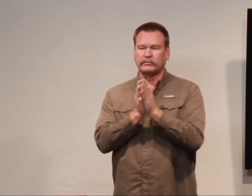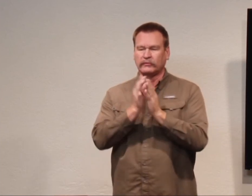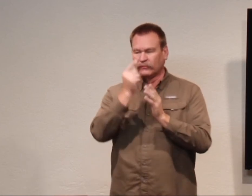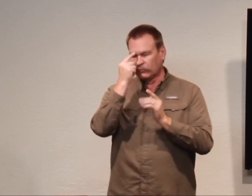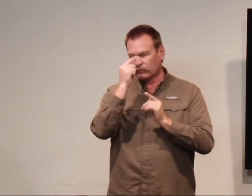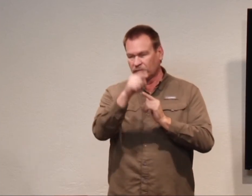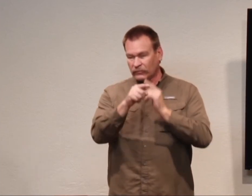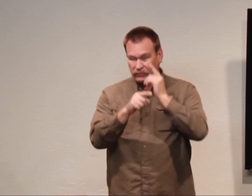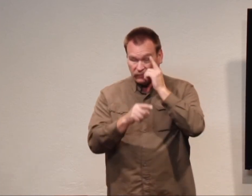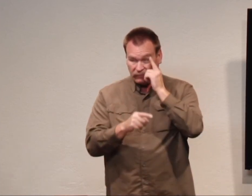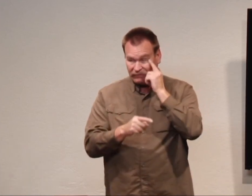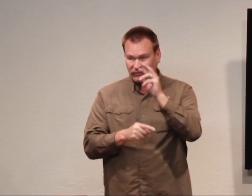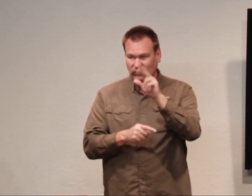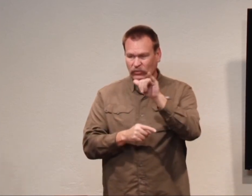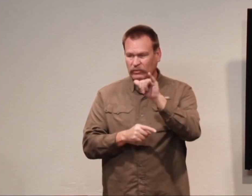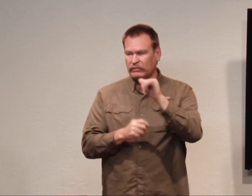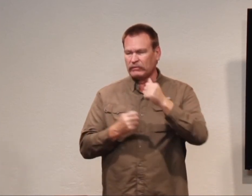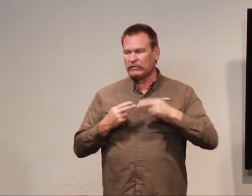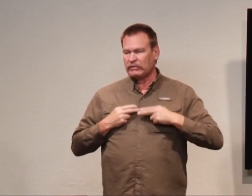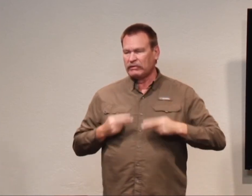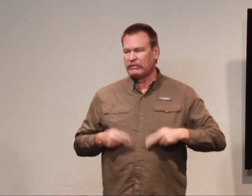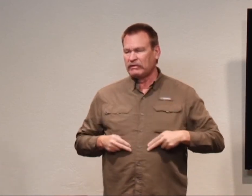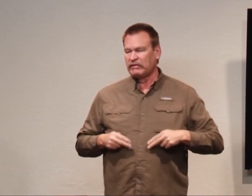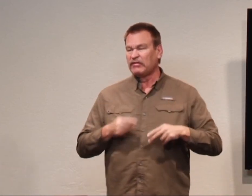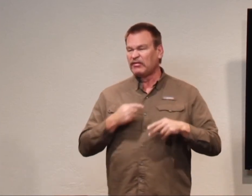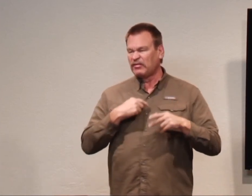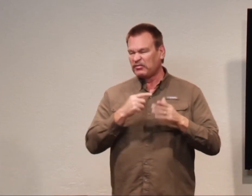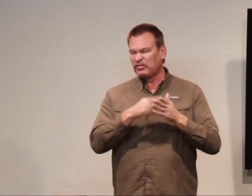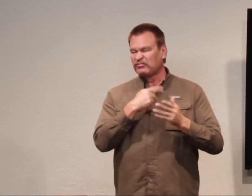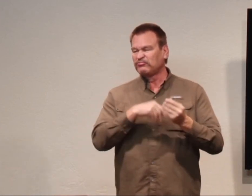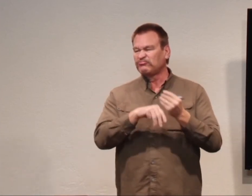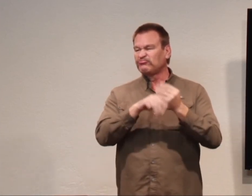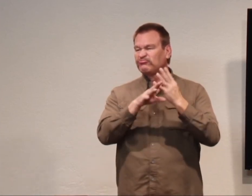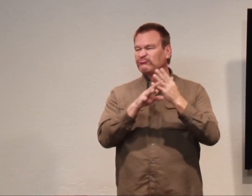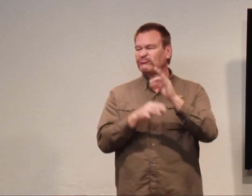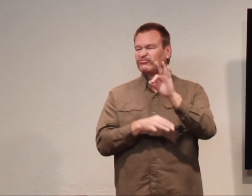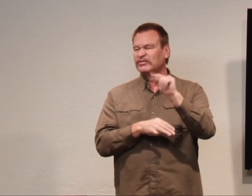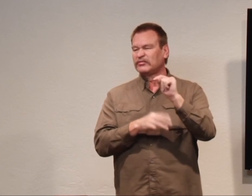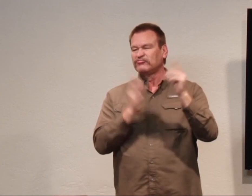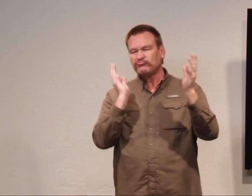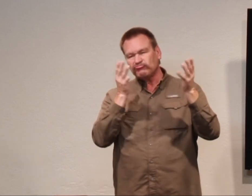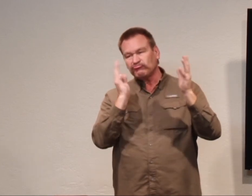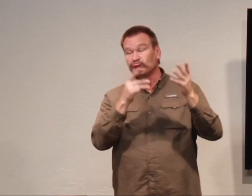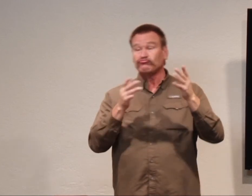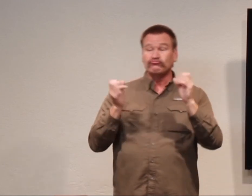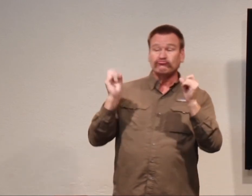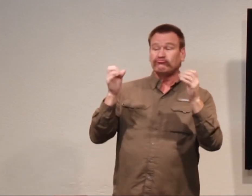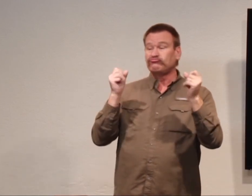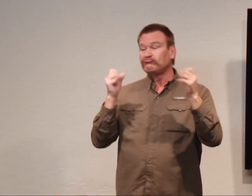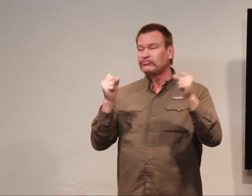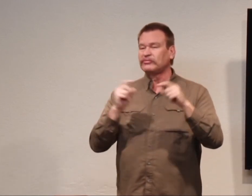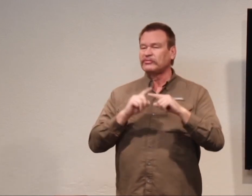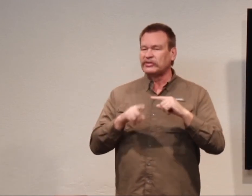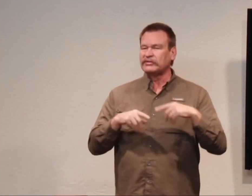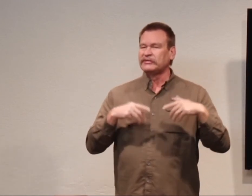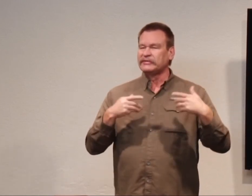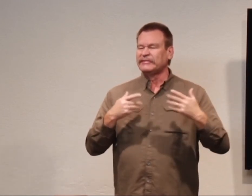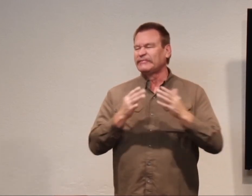prayer for Ray, for Raymond. With his health, we talked on